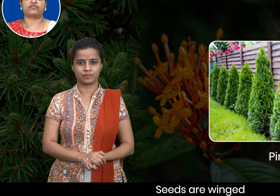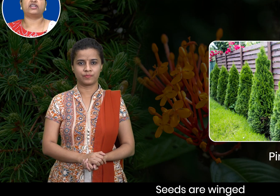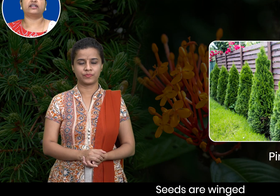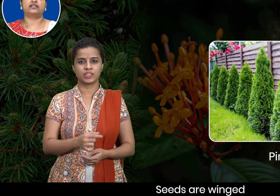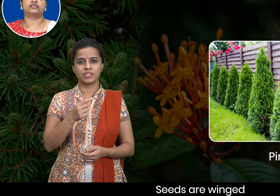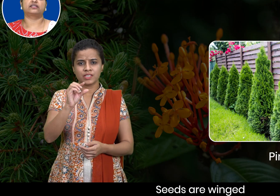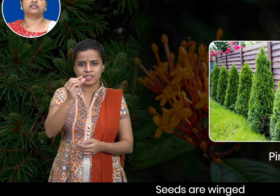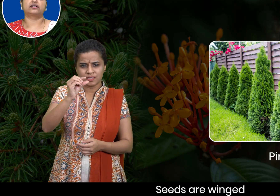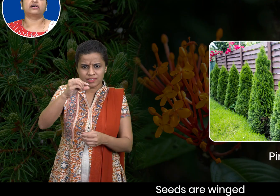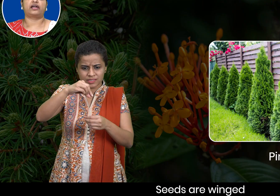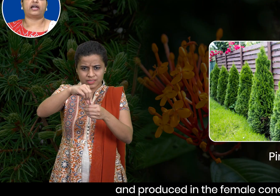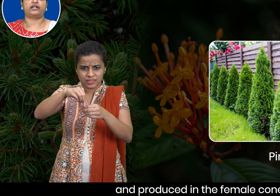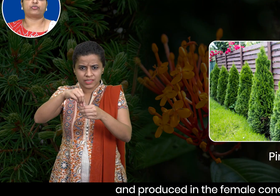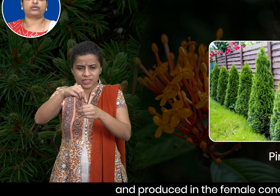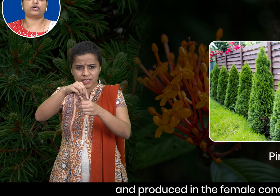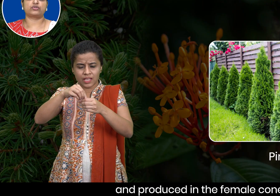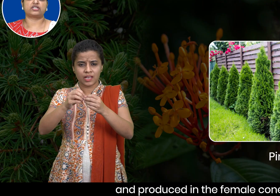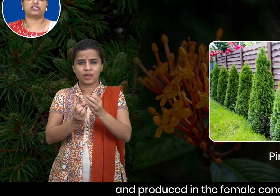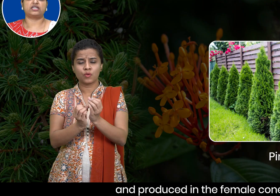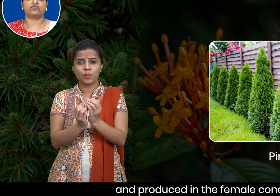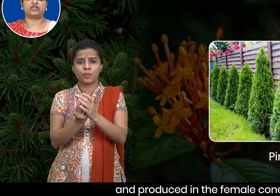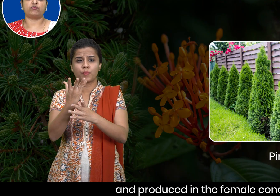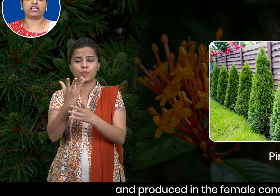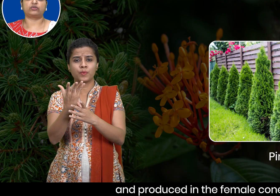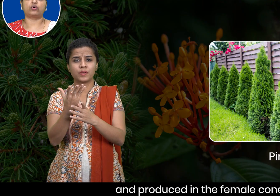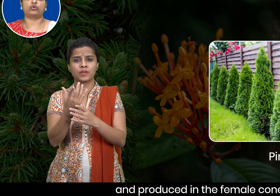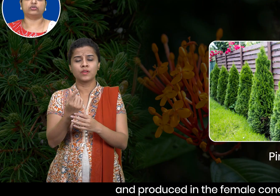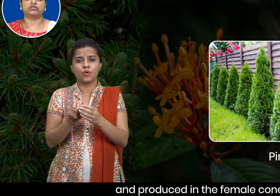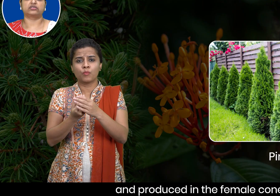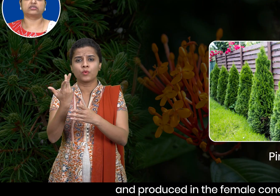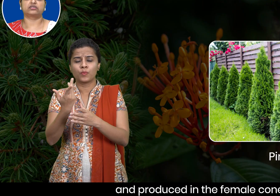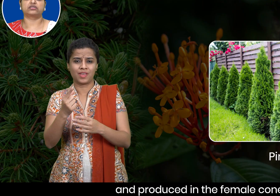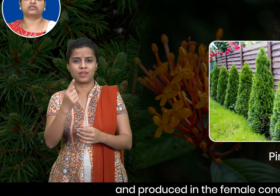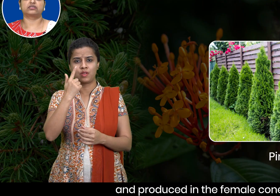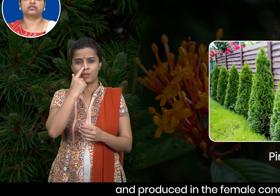Seeds are winged and produced in the female cone.